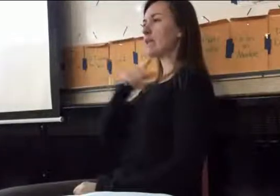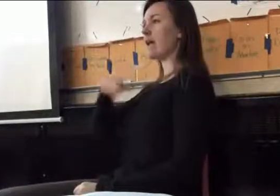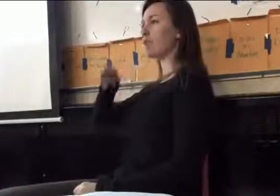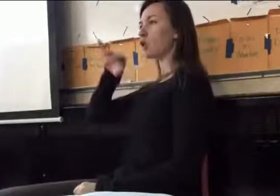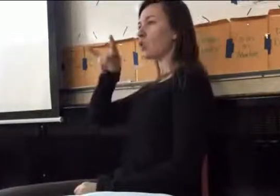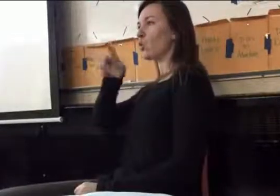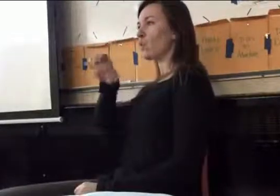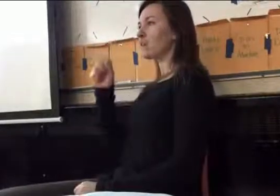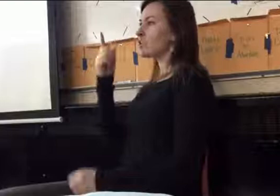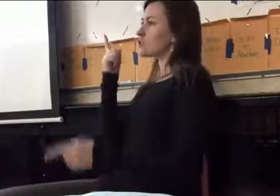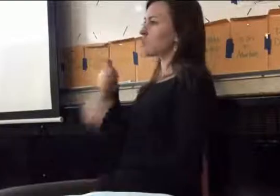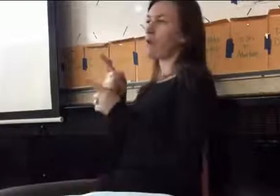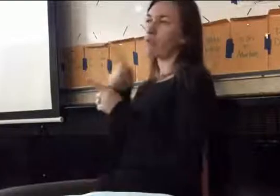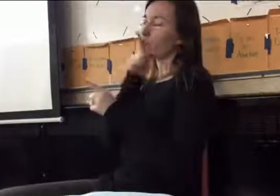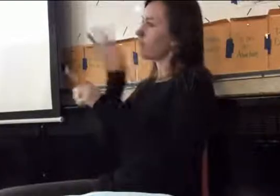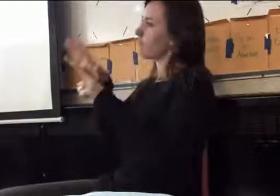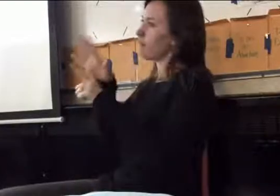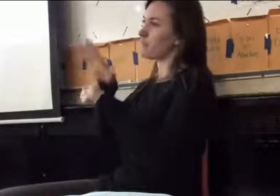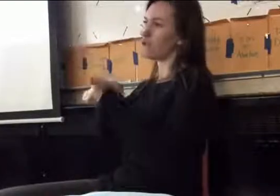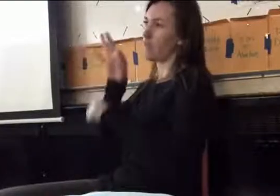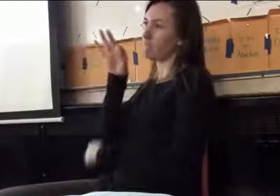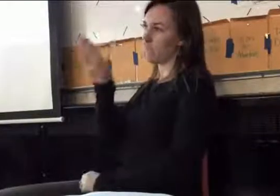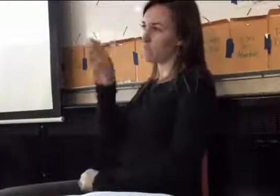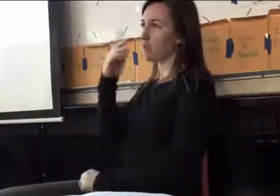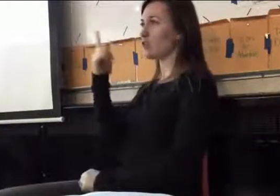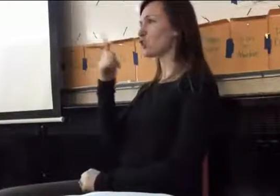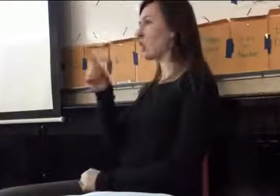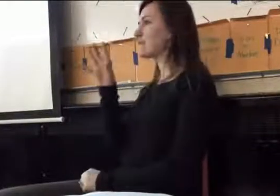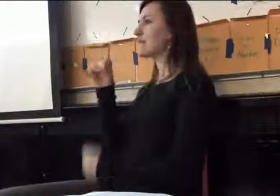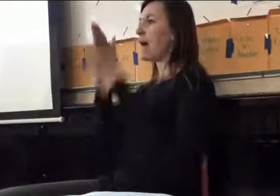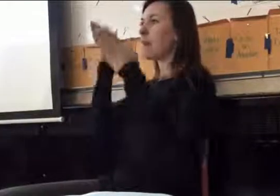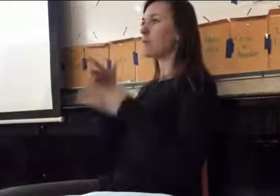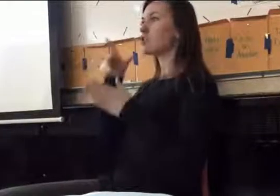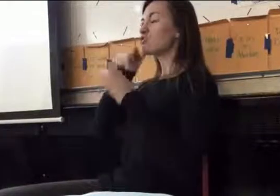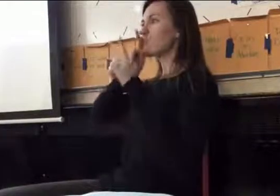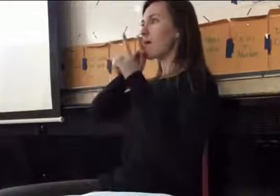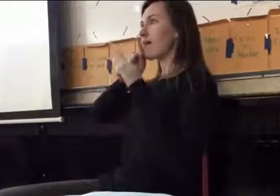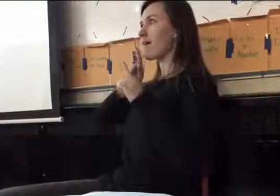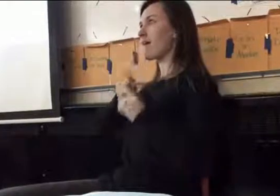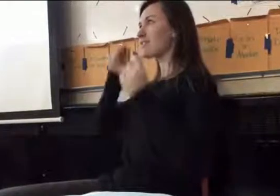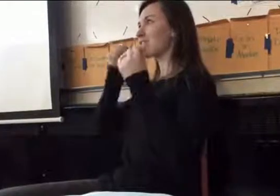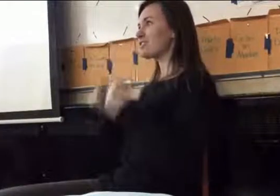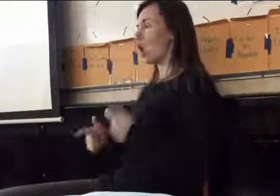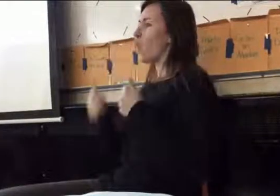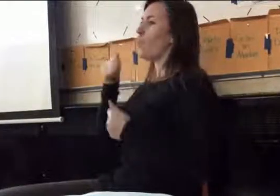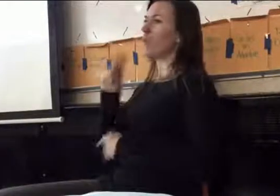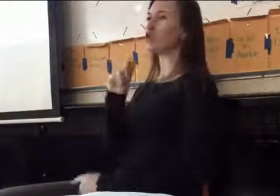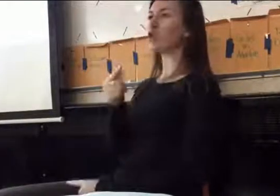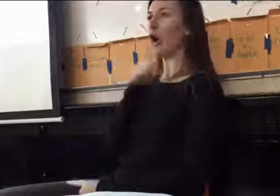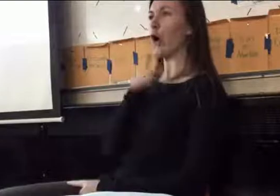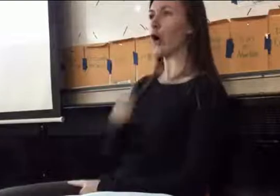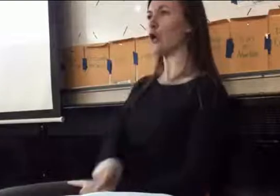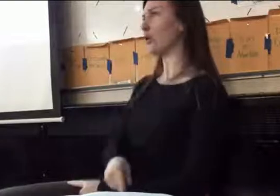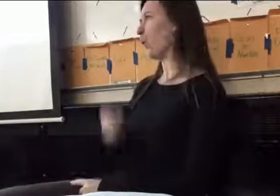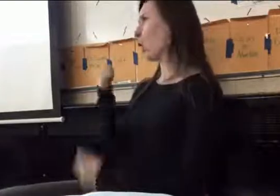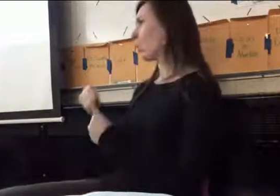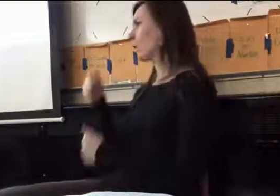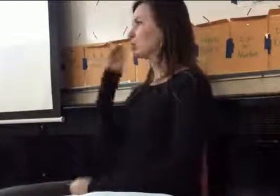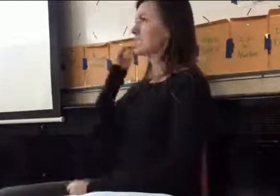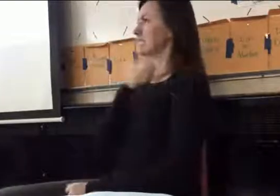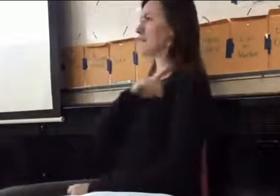all over the place on Facebook. If you've ever been on Facebook, there's always that person that answers every single, like, what dog are you quiz or whatever it could be,